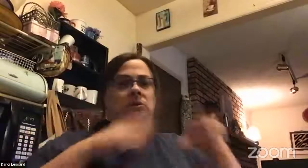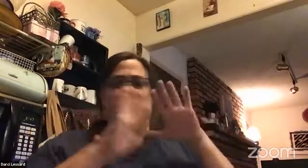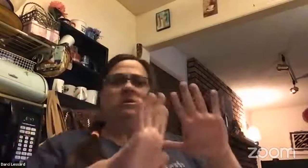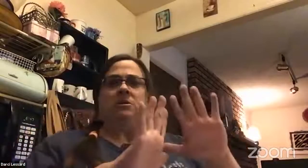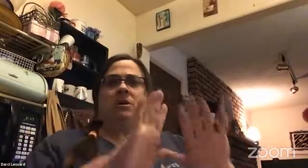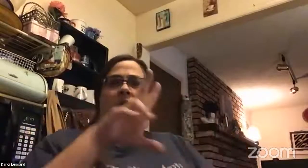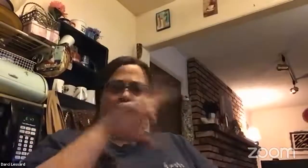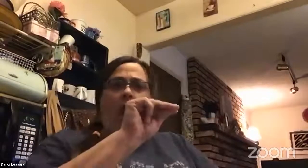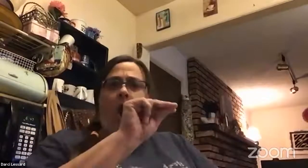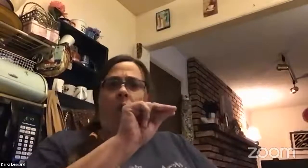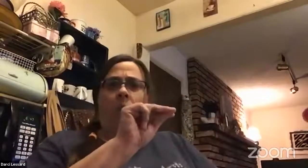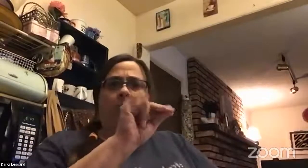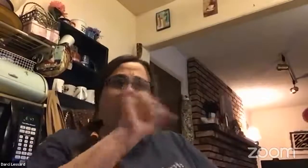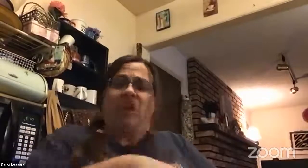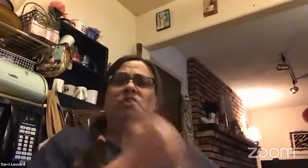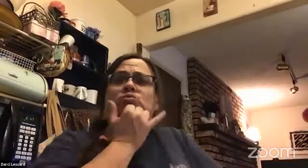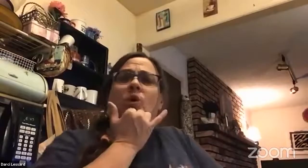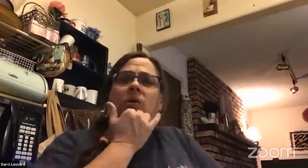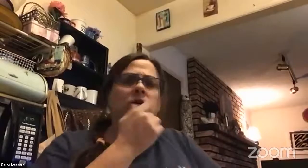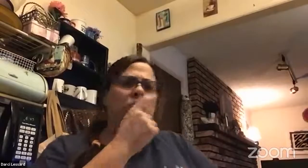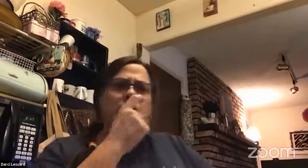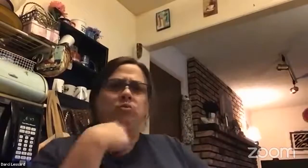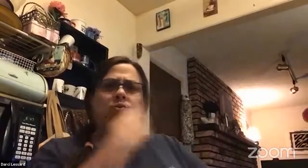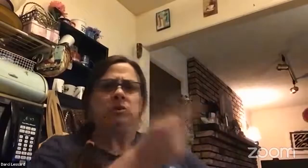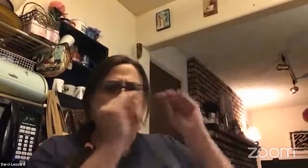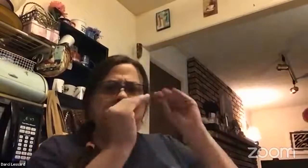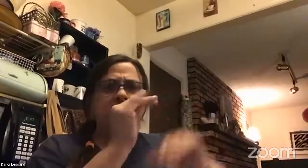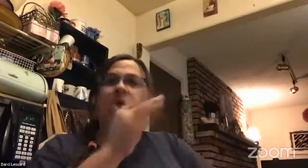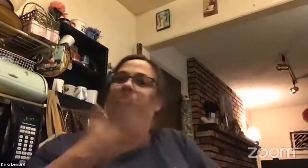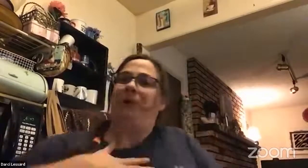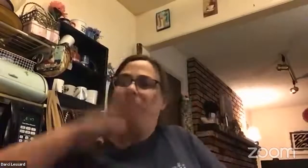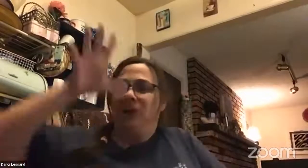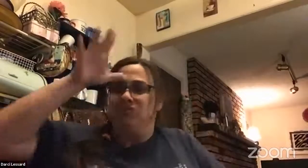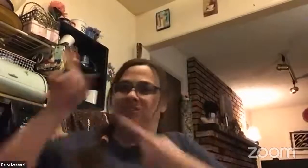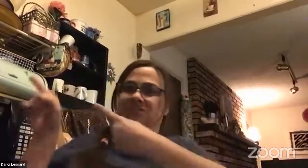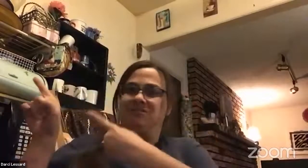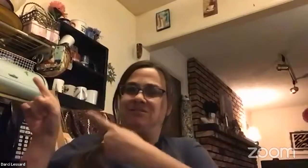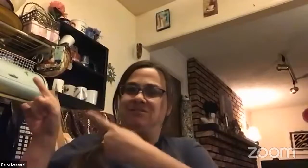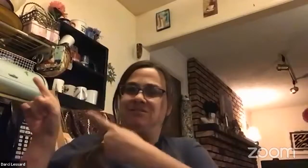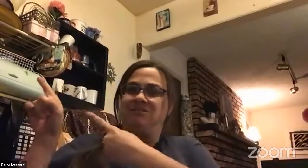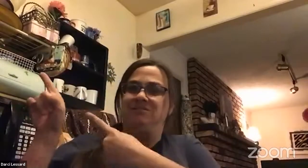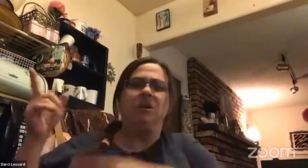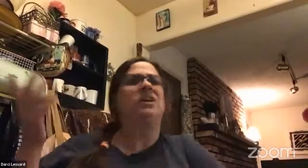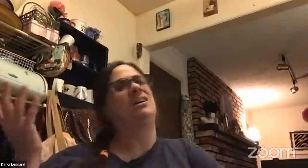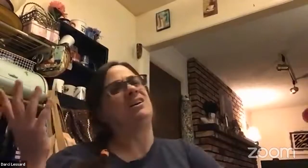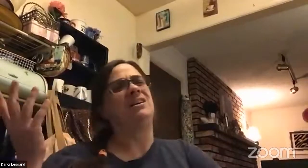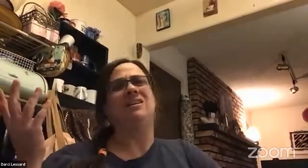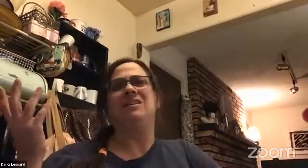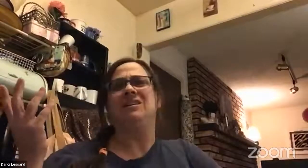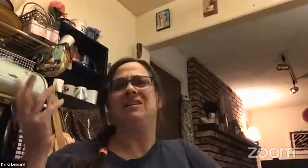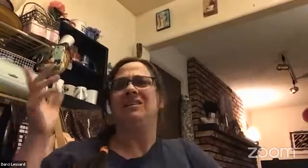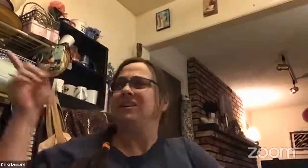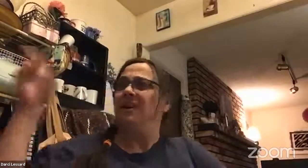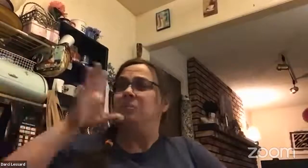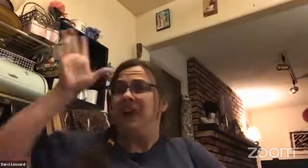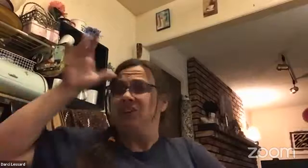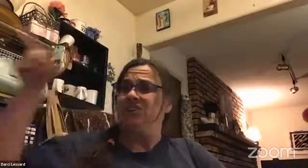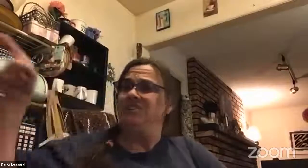I could. I was so upset, and I finally told her, Mom, no, that's wrong, because she was influenced by my parents who are